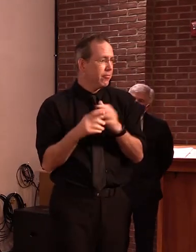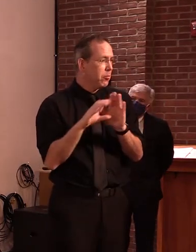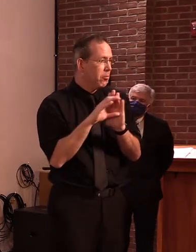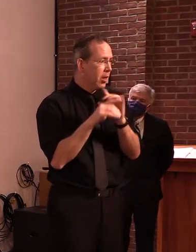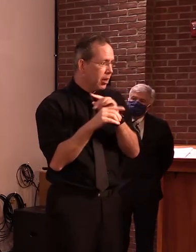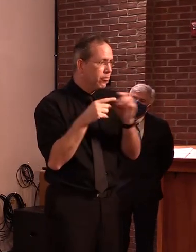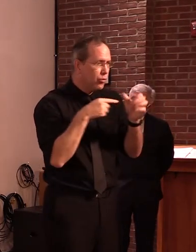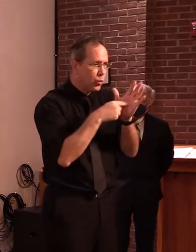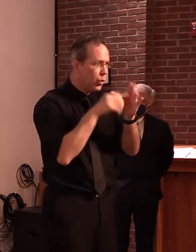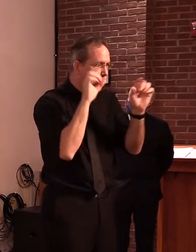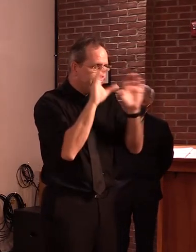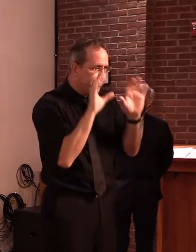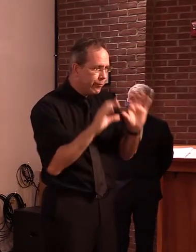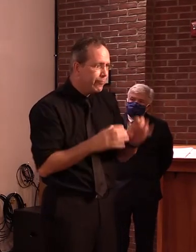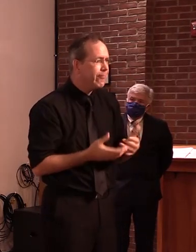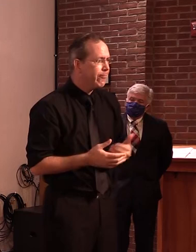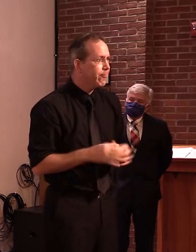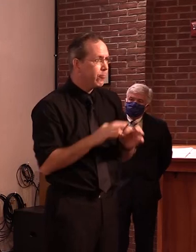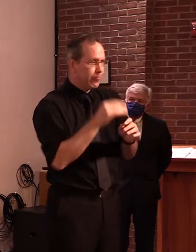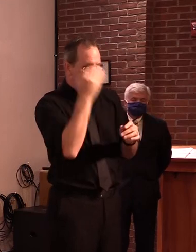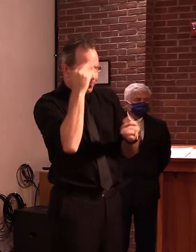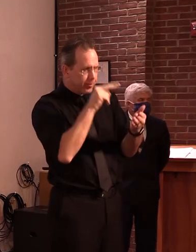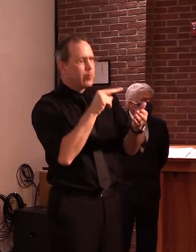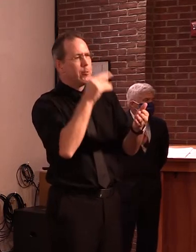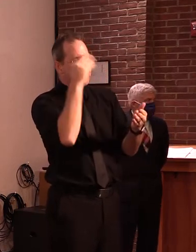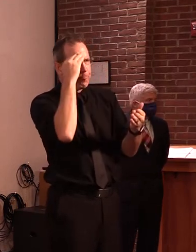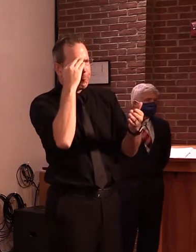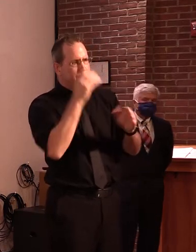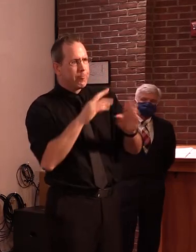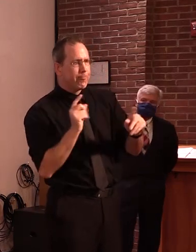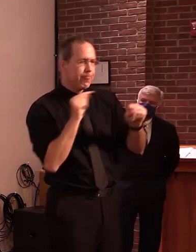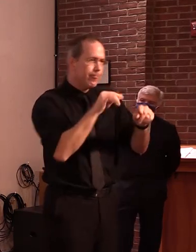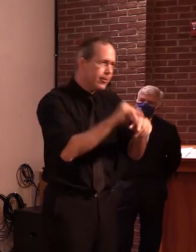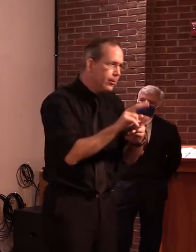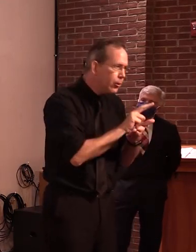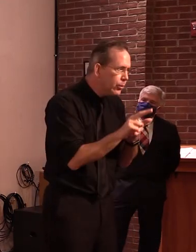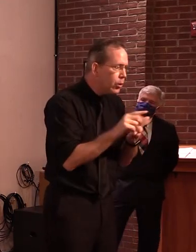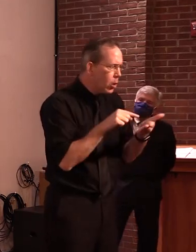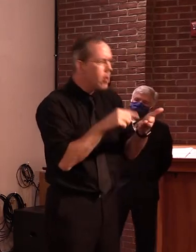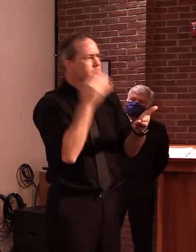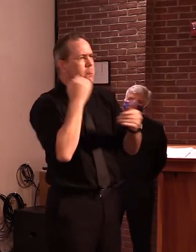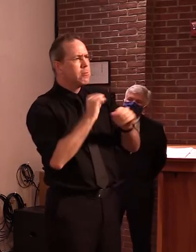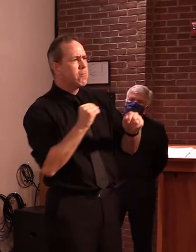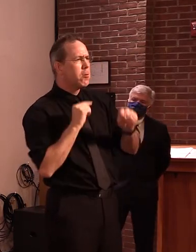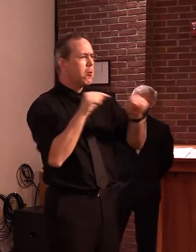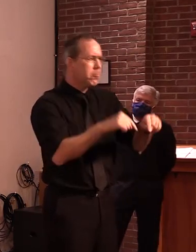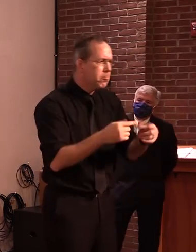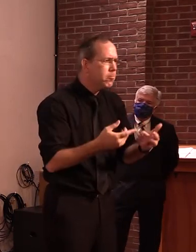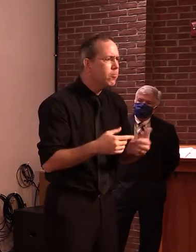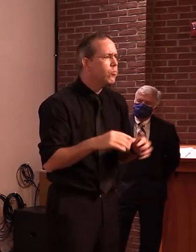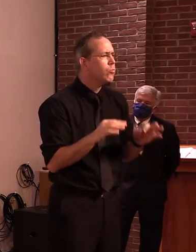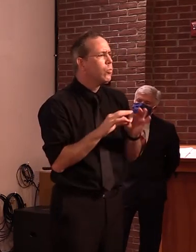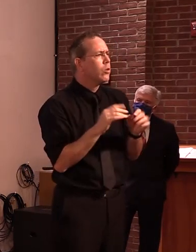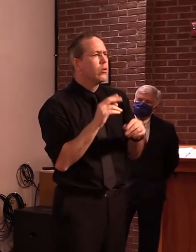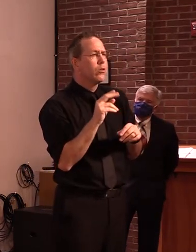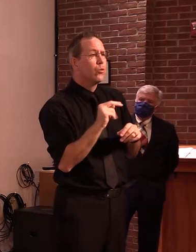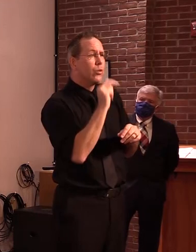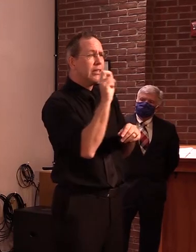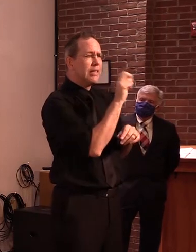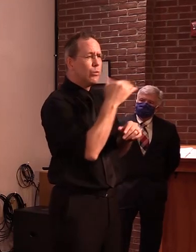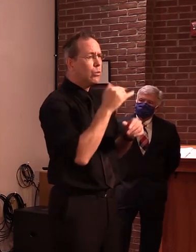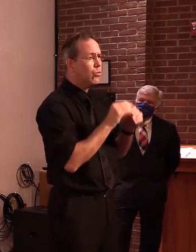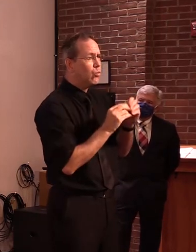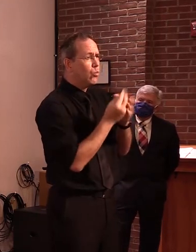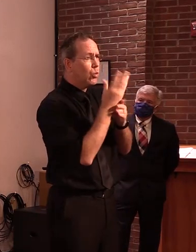mask mandate, because of what I was seeing trending towards the Northeast. But it could, just as quickly as it's coming this way,